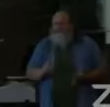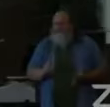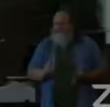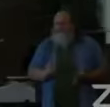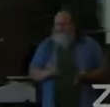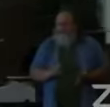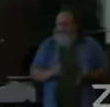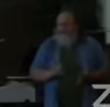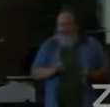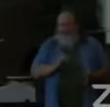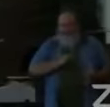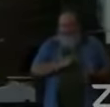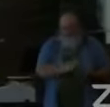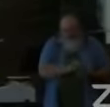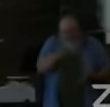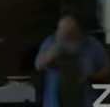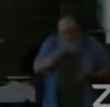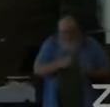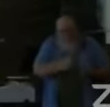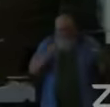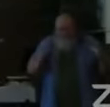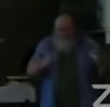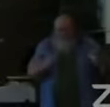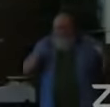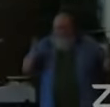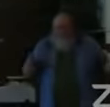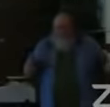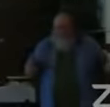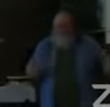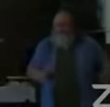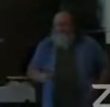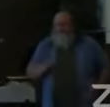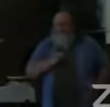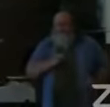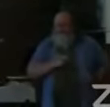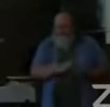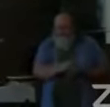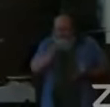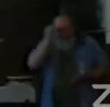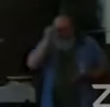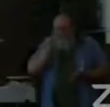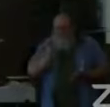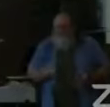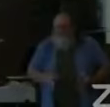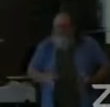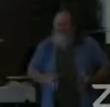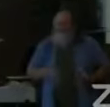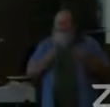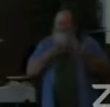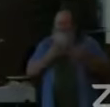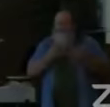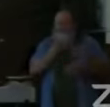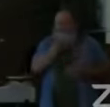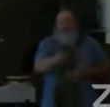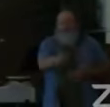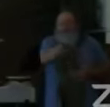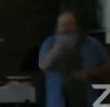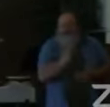more. But one thing I've learned in life, not just in ministry, is that God is always with you in whatever situation you're